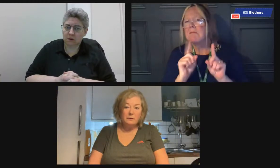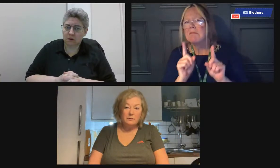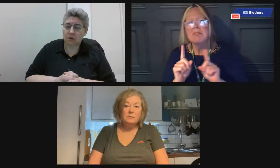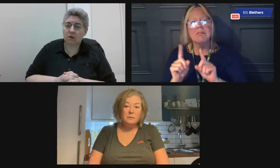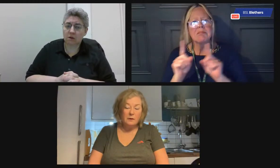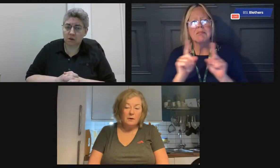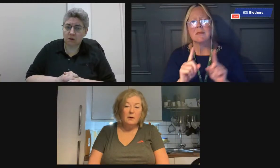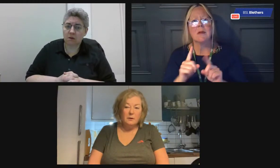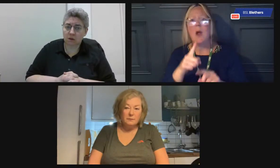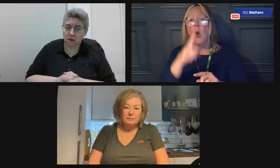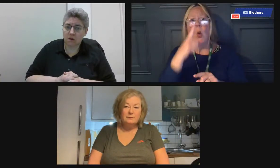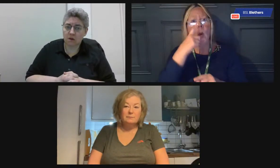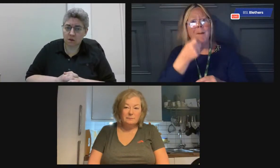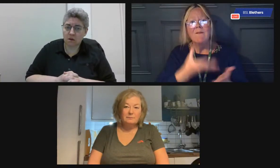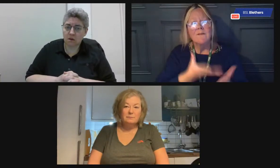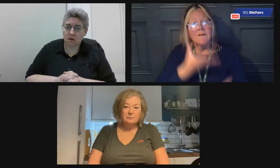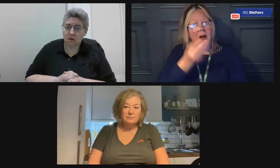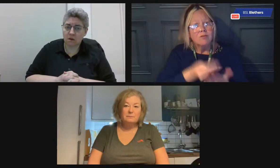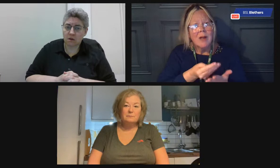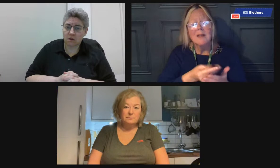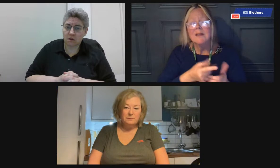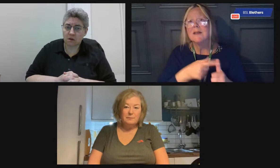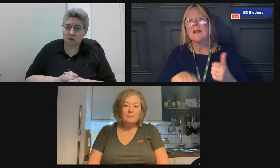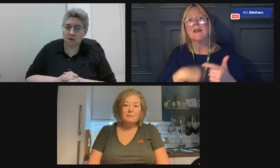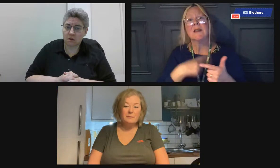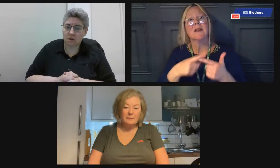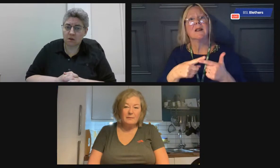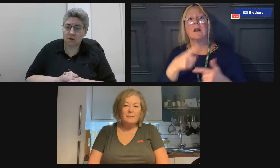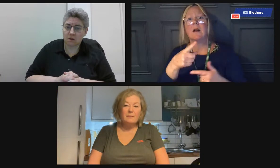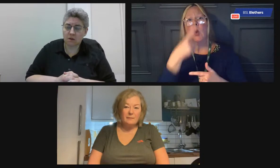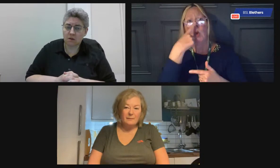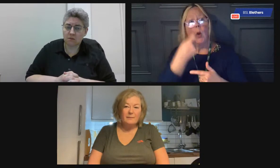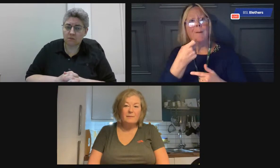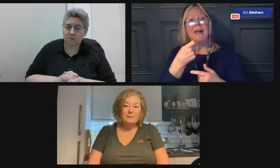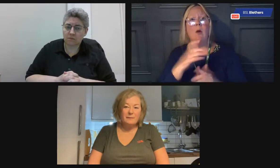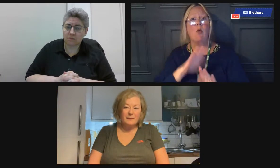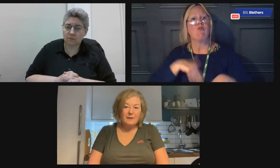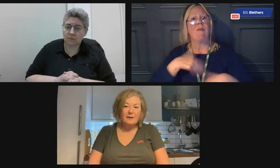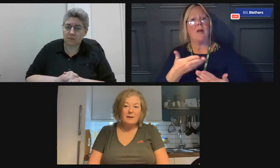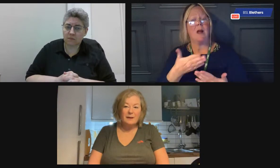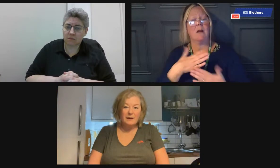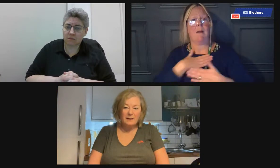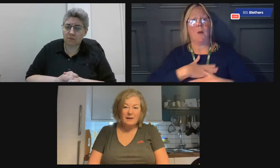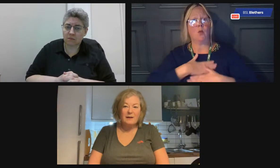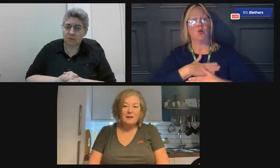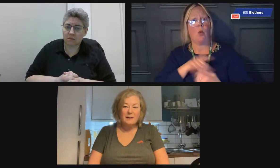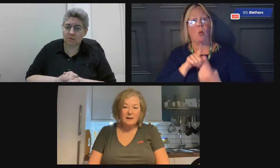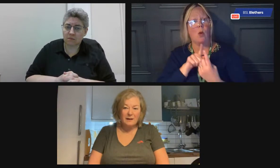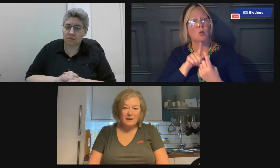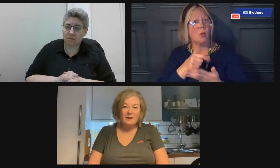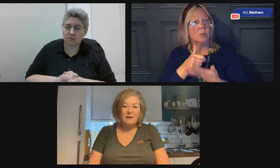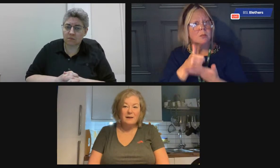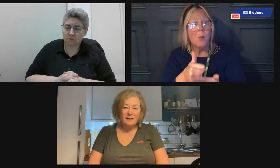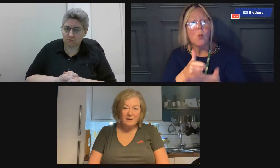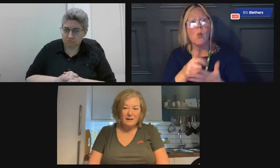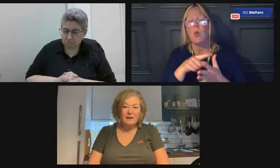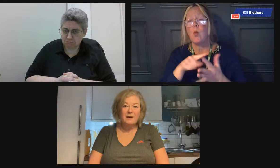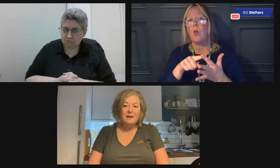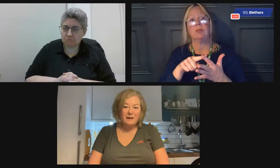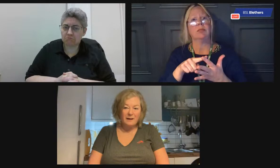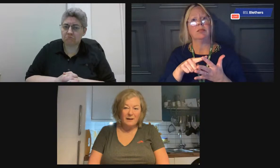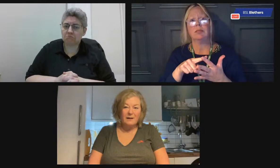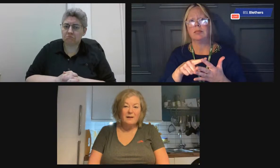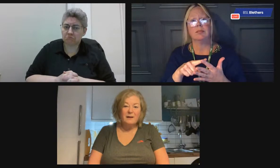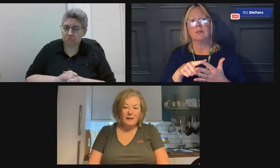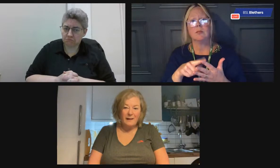more information about how that works, you might want to work in fundraising, you might want to work